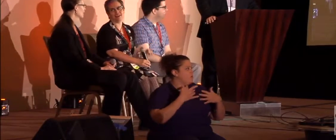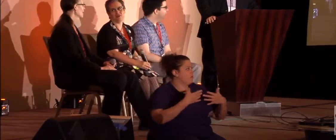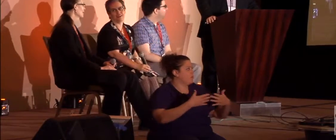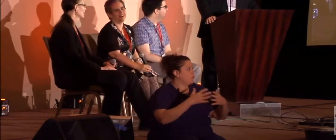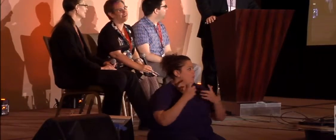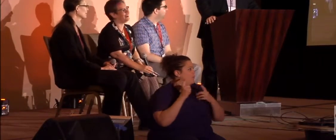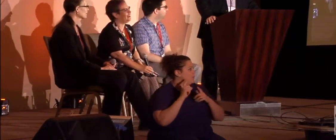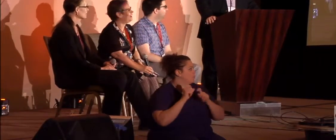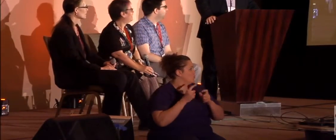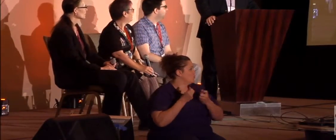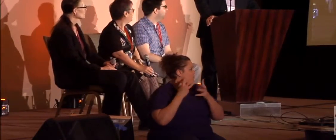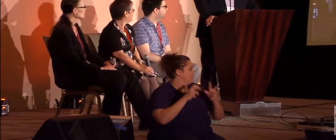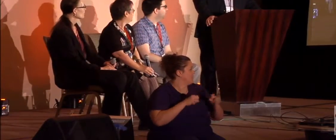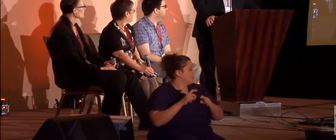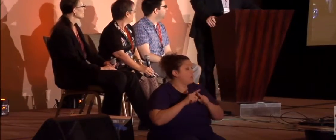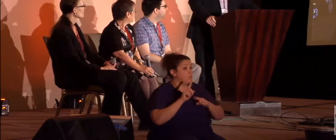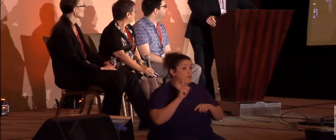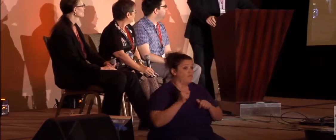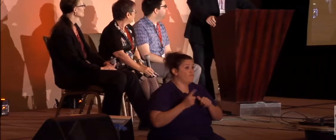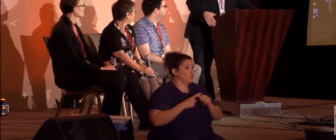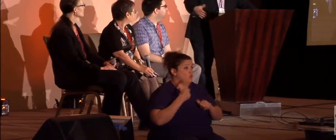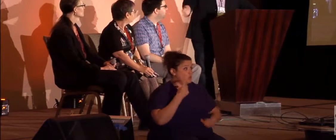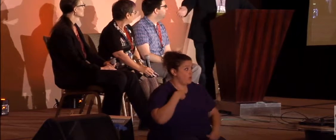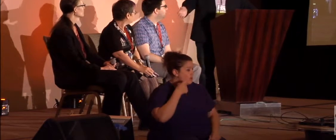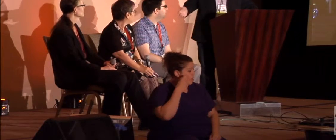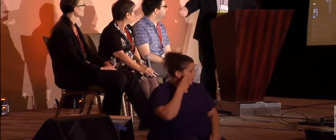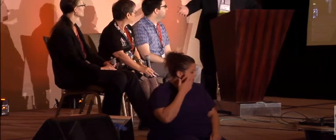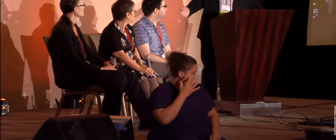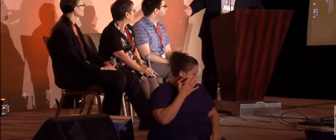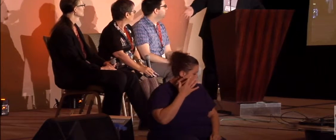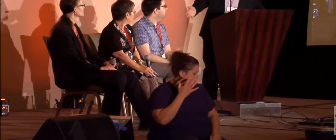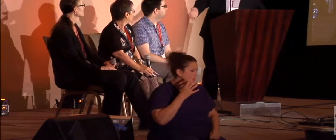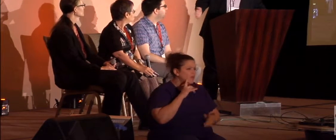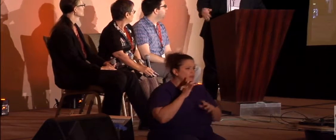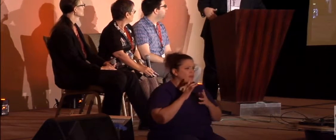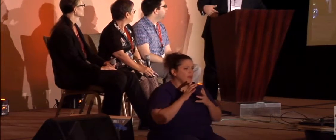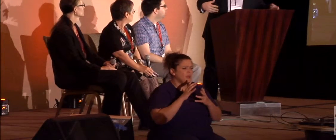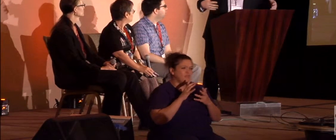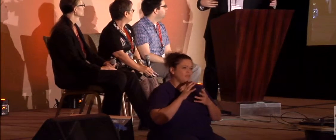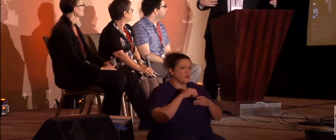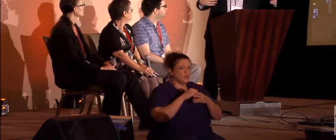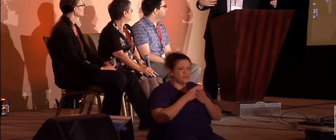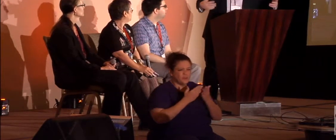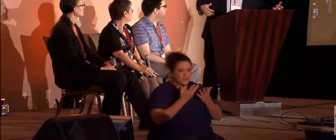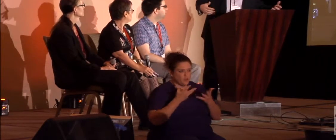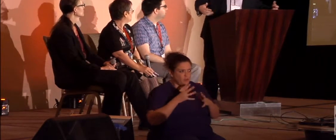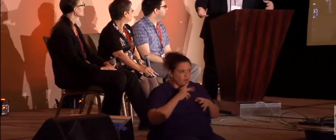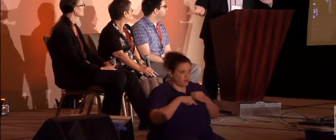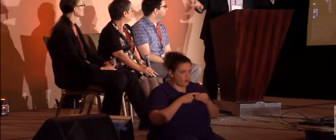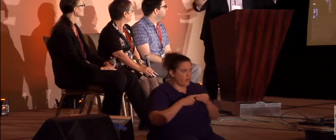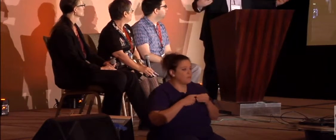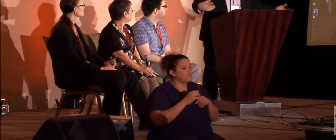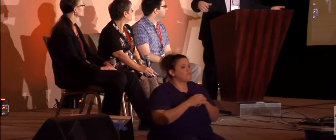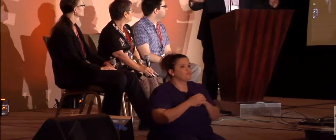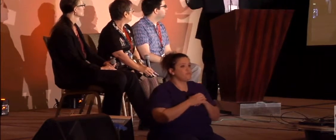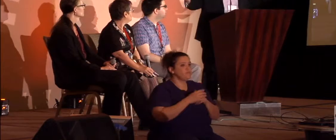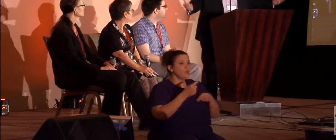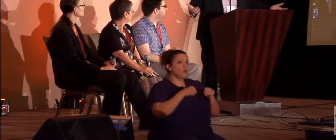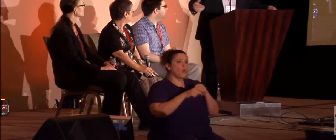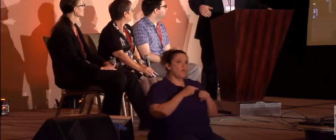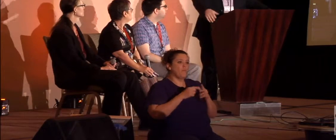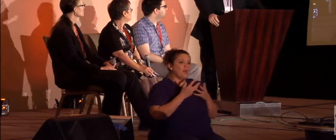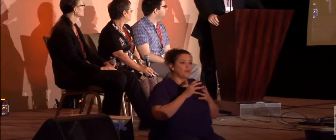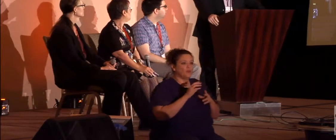can. But the first one I thought was, it sort of touched on some stuff we've talked about. Going back to the more